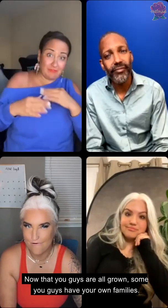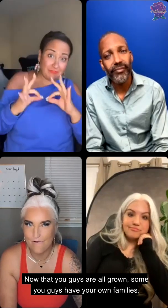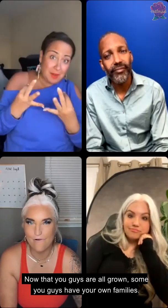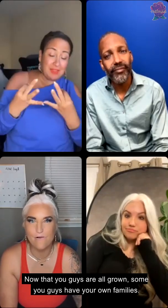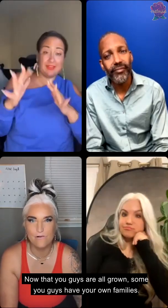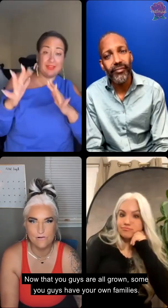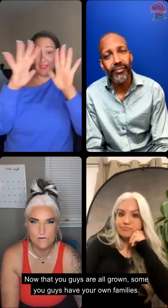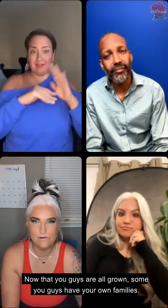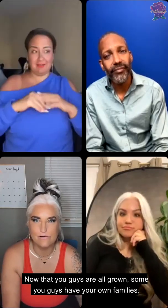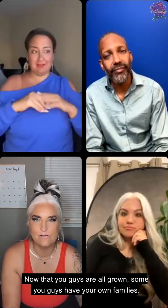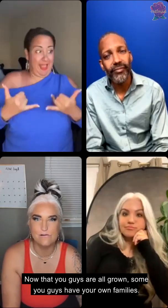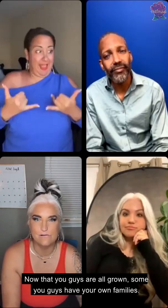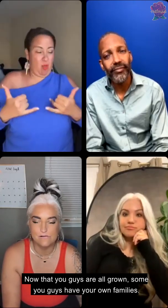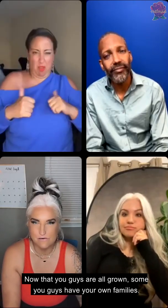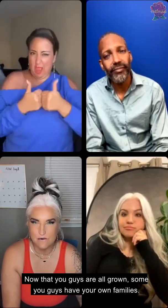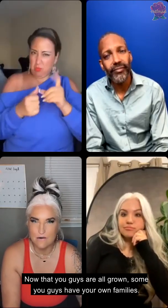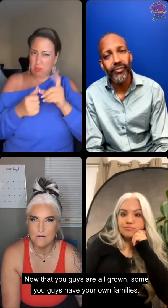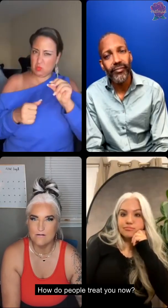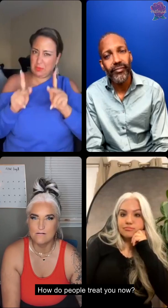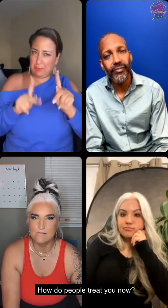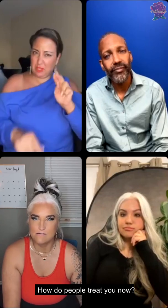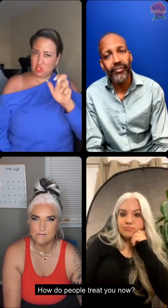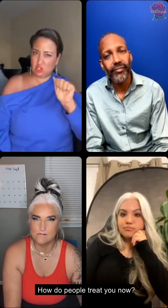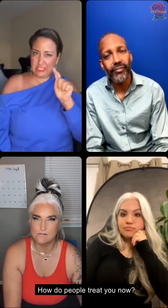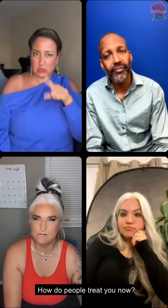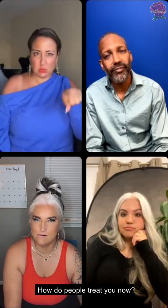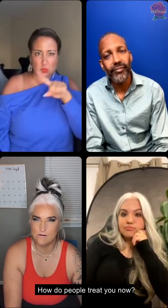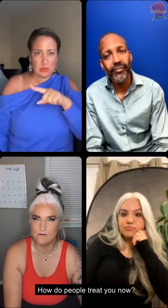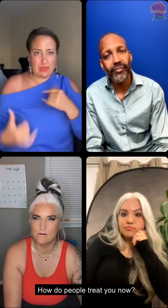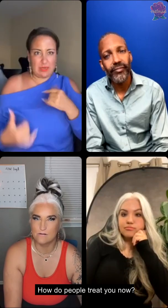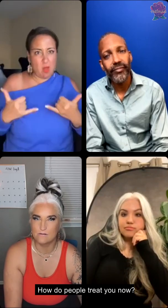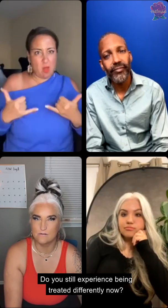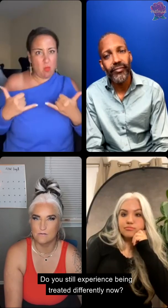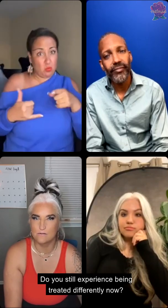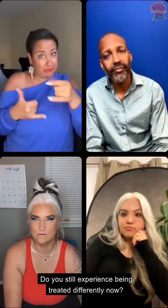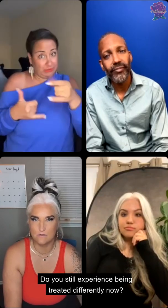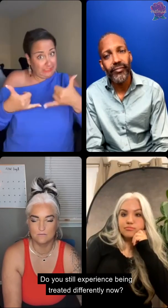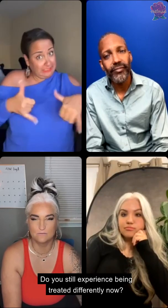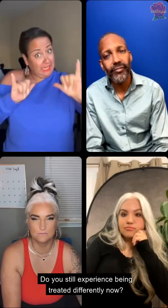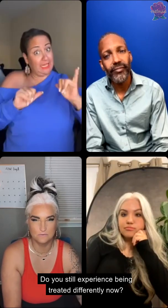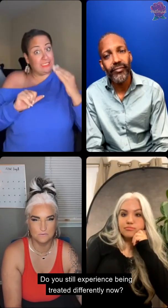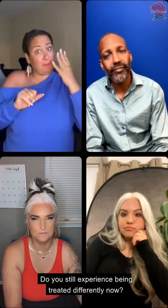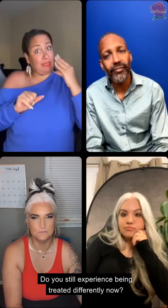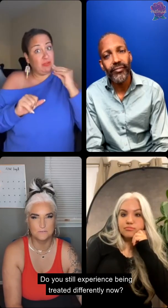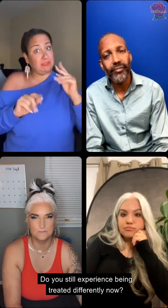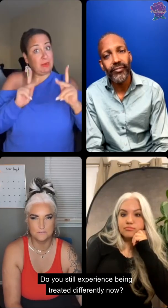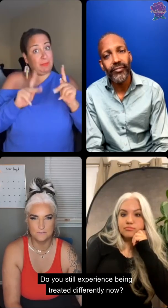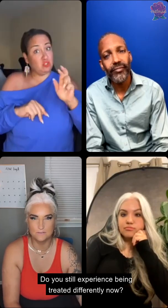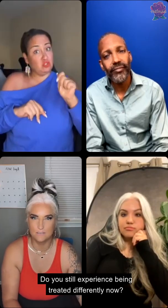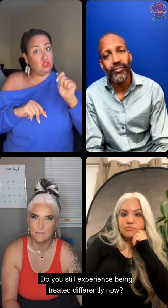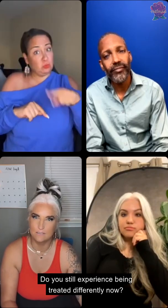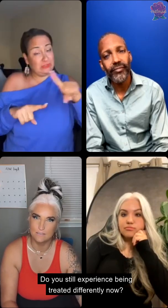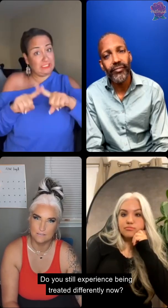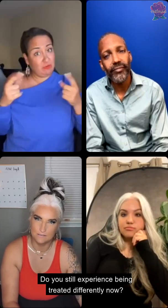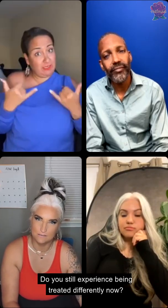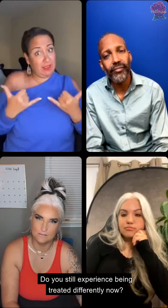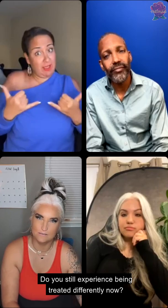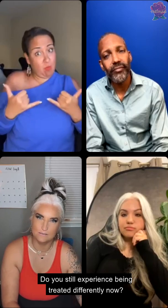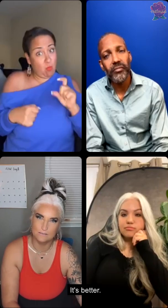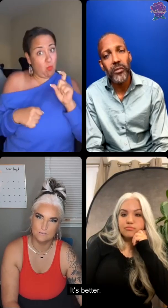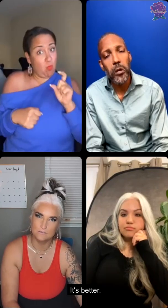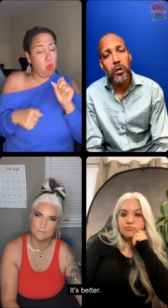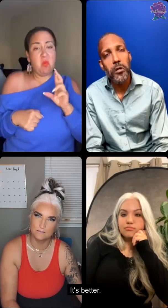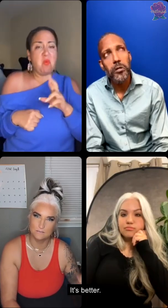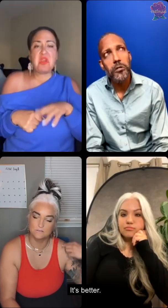Now that you guys are all grown, some of you guys have your own families. How do people treat you now? Do you still experience being treated